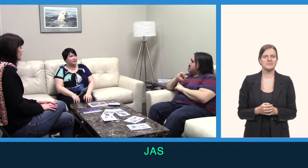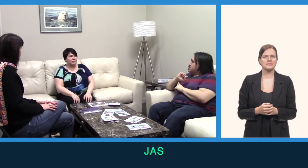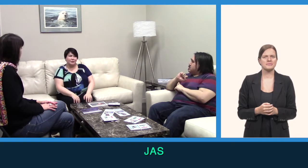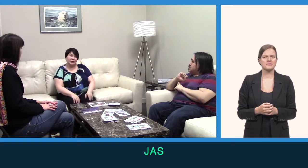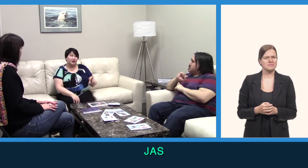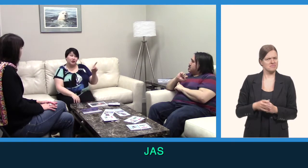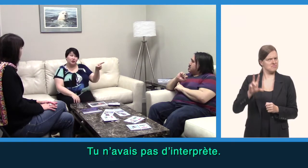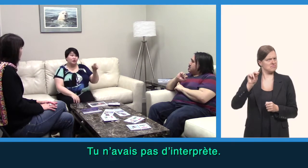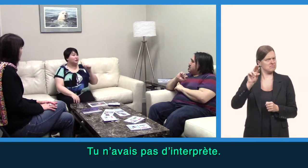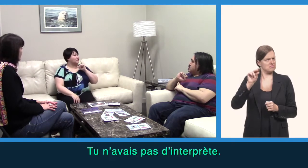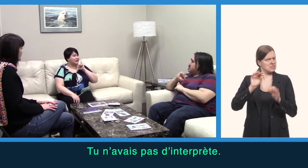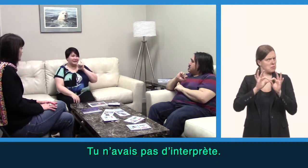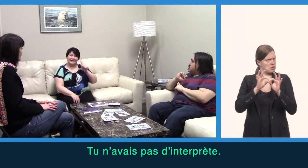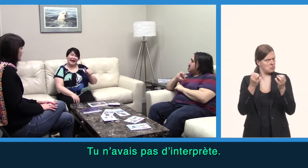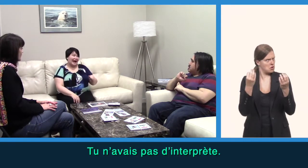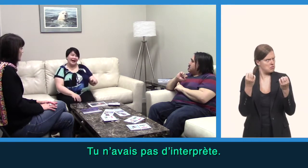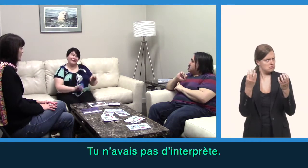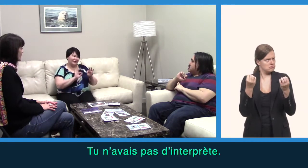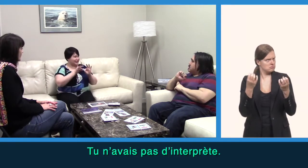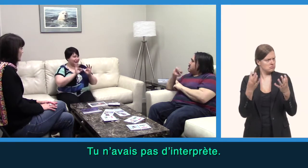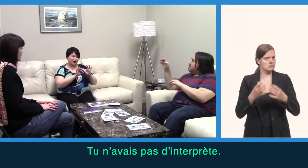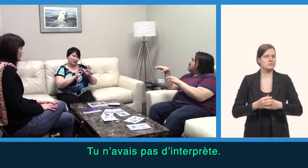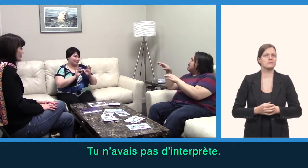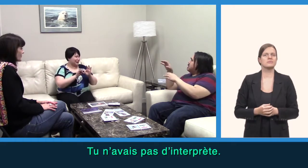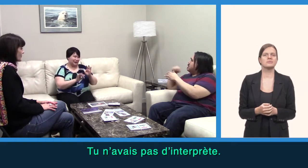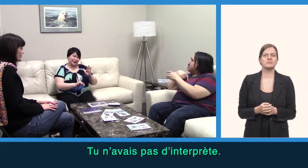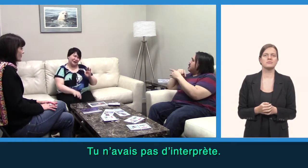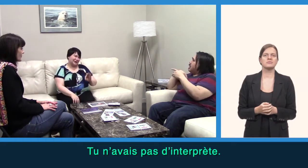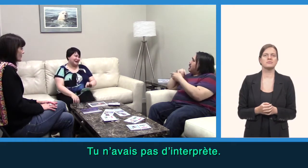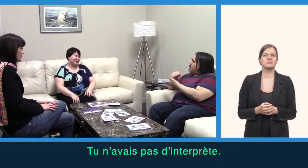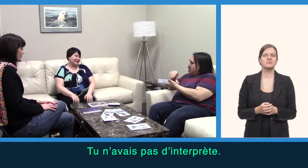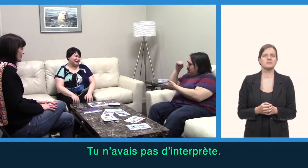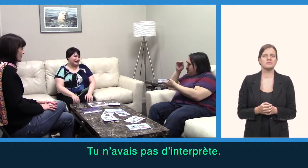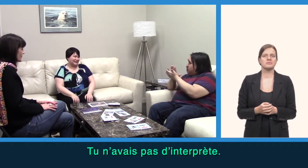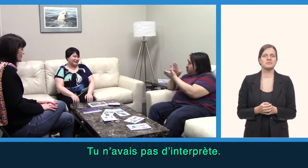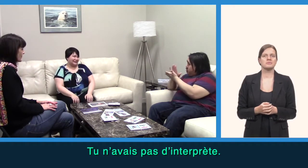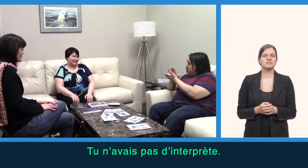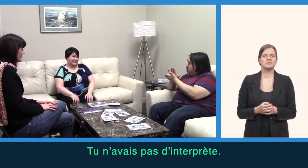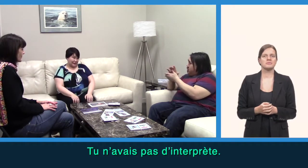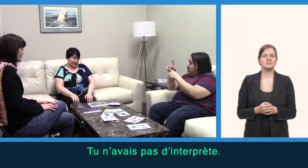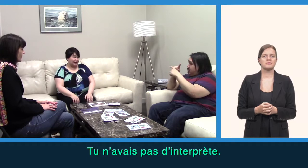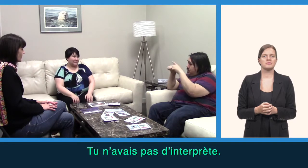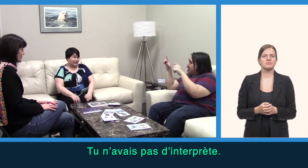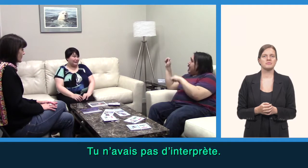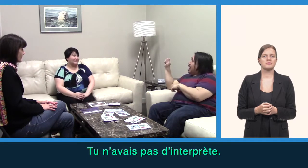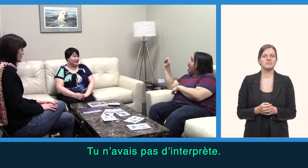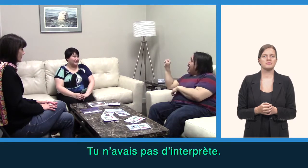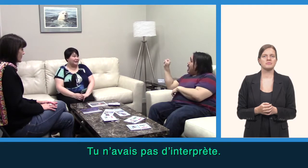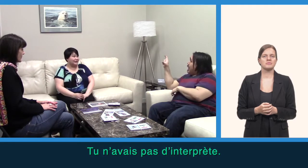What's an interpreter? You didn't have an interpreter.